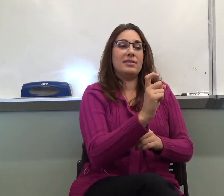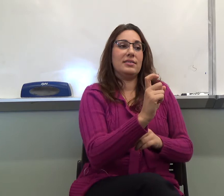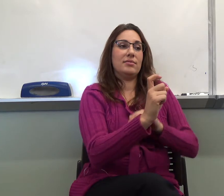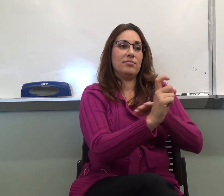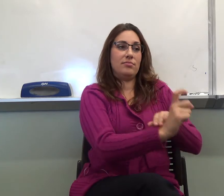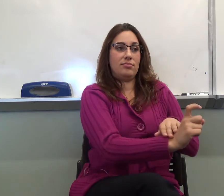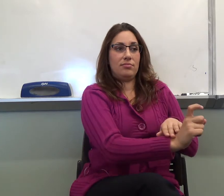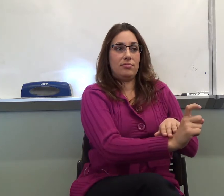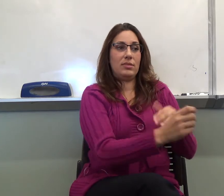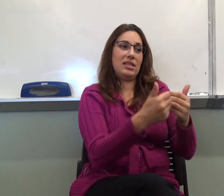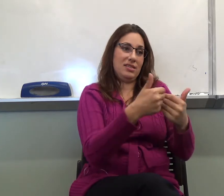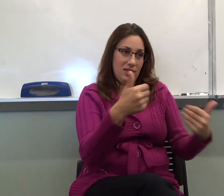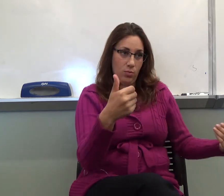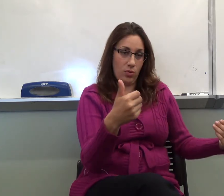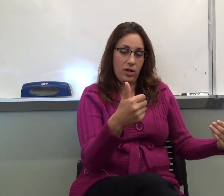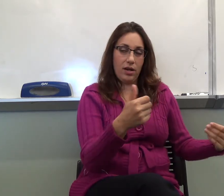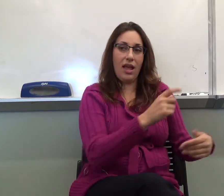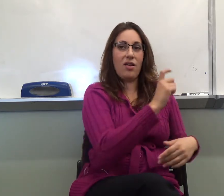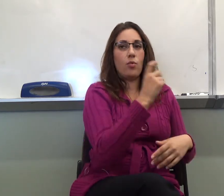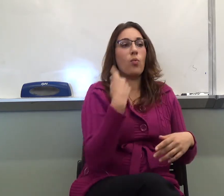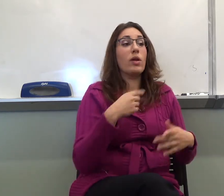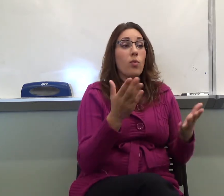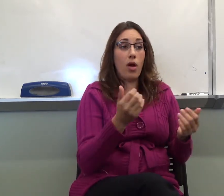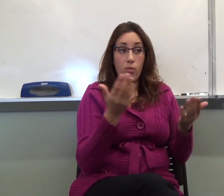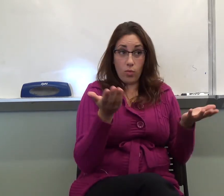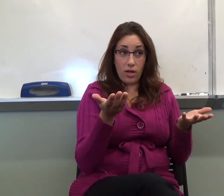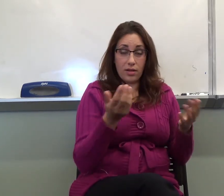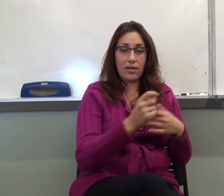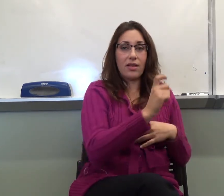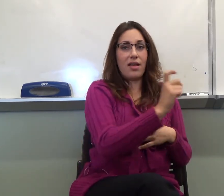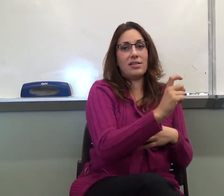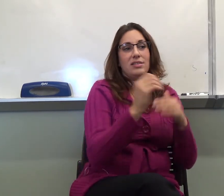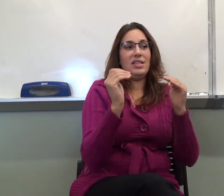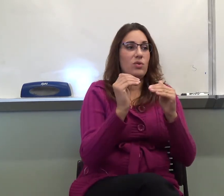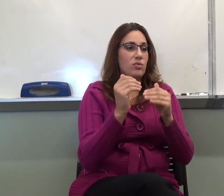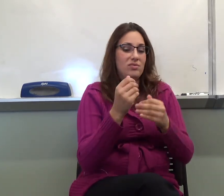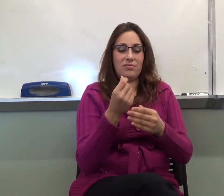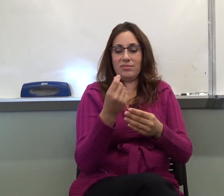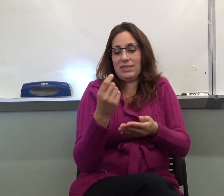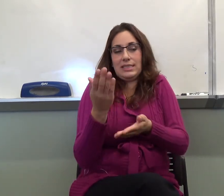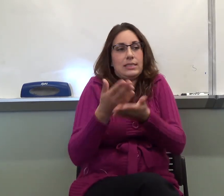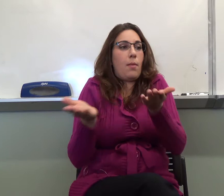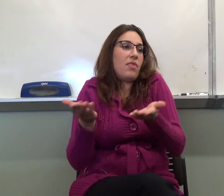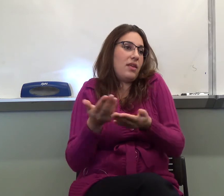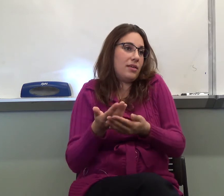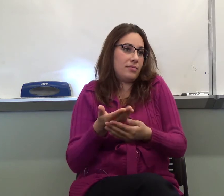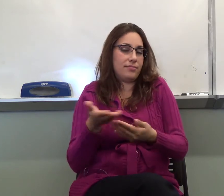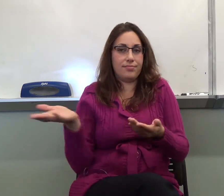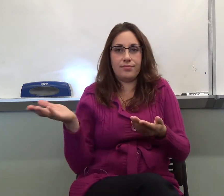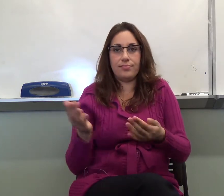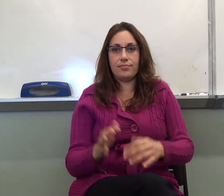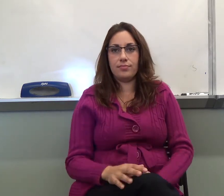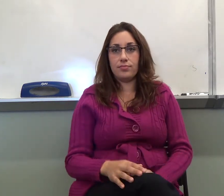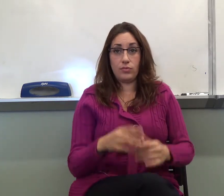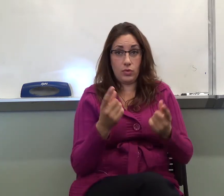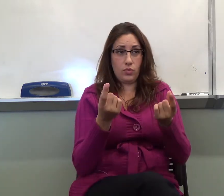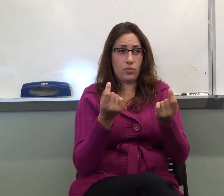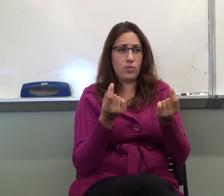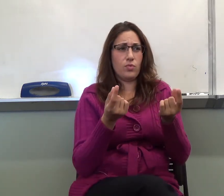x equals something. That's what we're looking for. So therefore, what we should do is take steps to get the